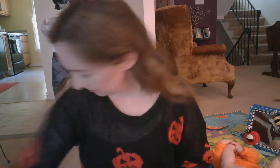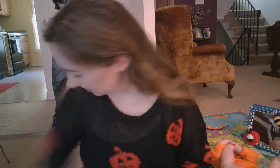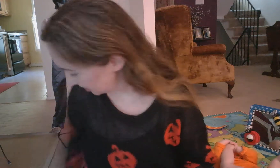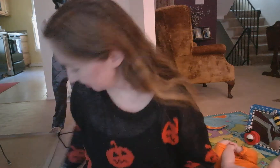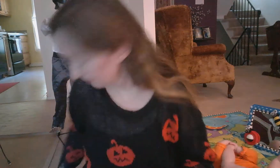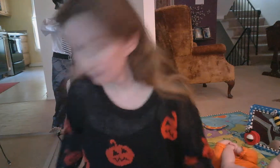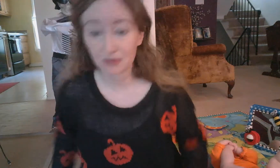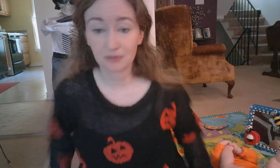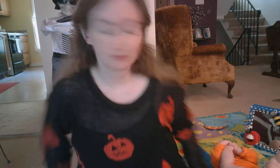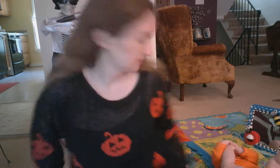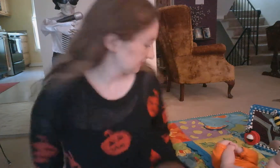Anyway,